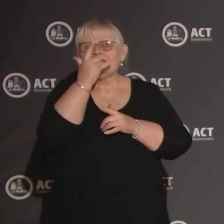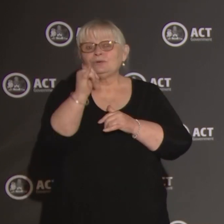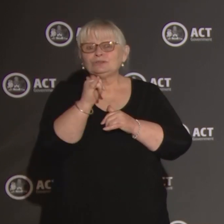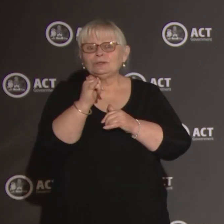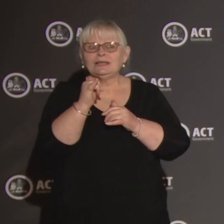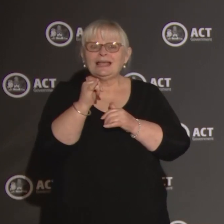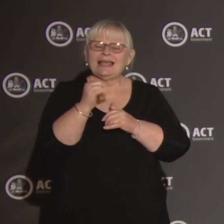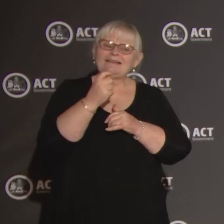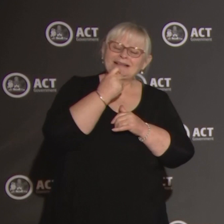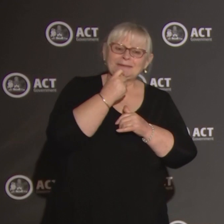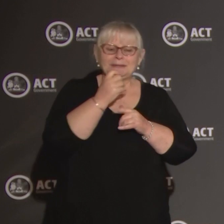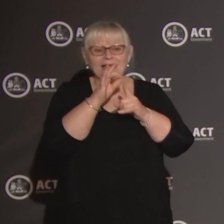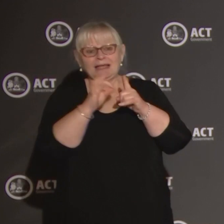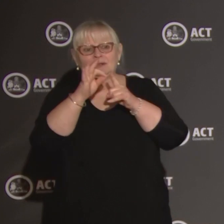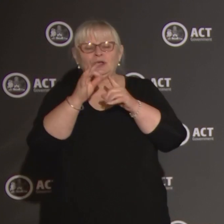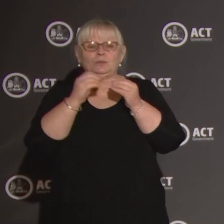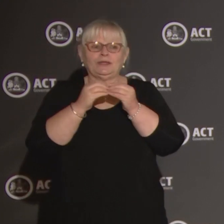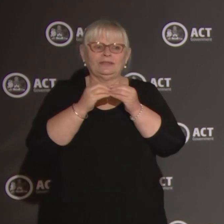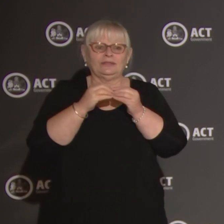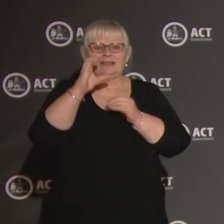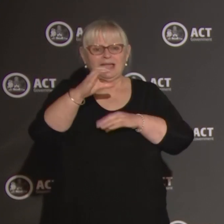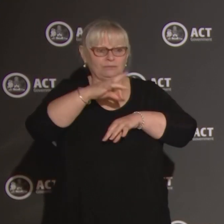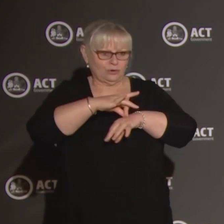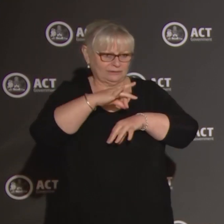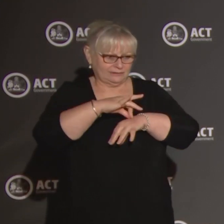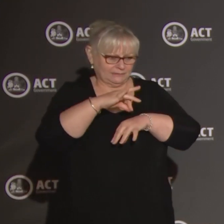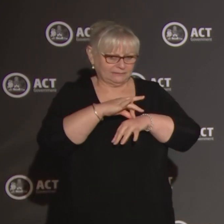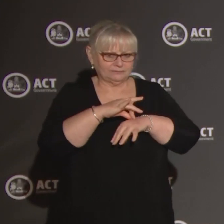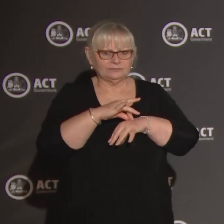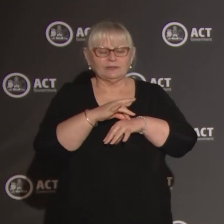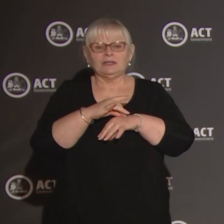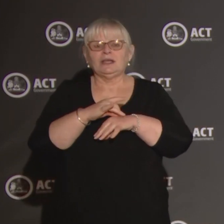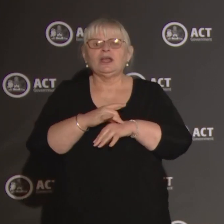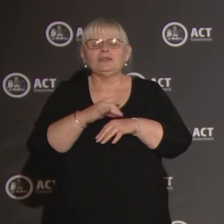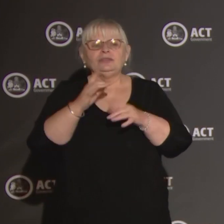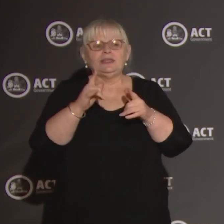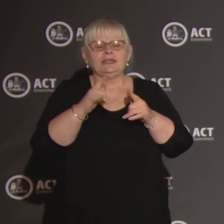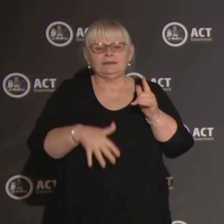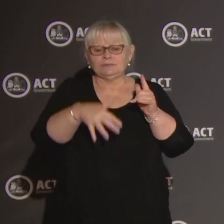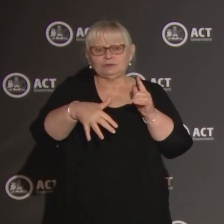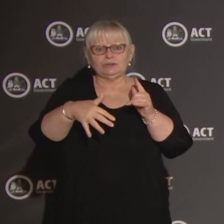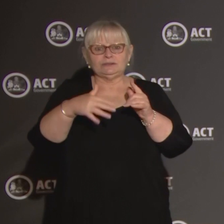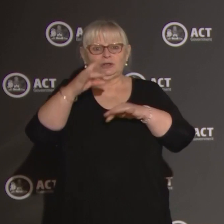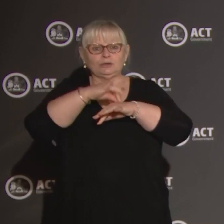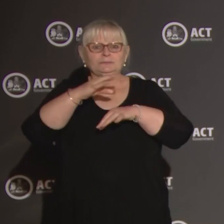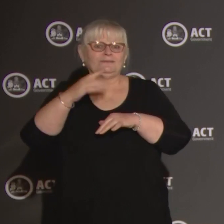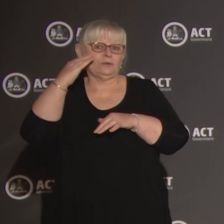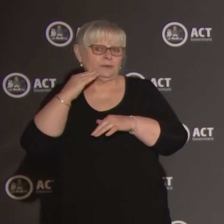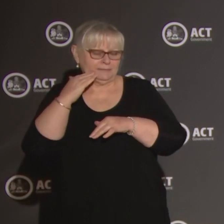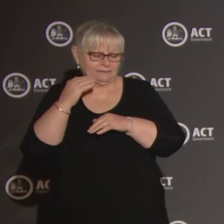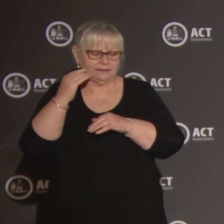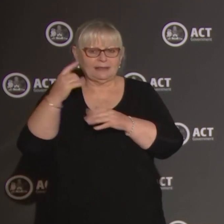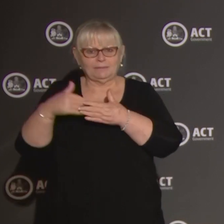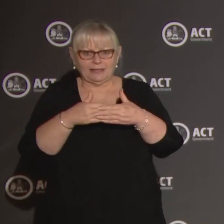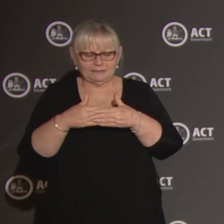Unfortunately, I do have a bit of an update in relation to Canberra Hospital, or particularly the Centenary Hospital for Women and Children. A